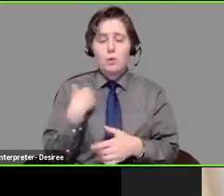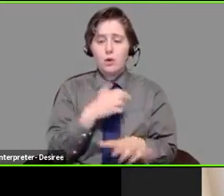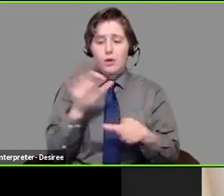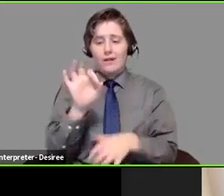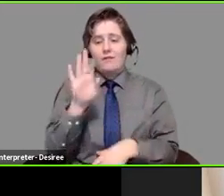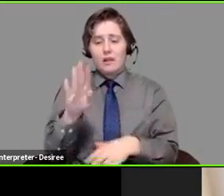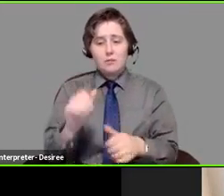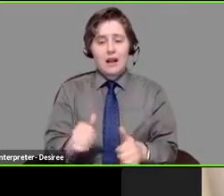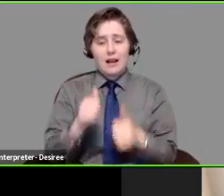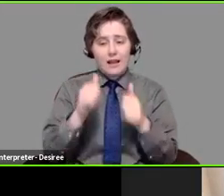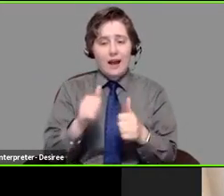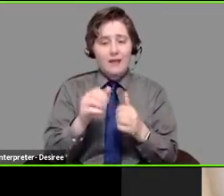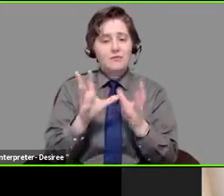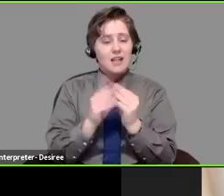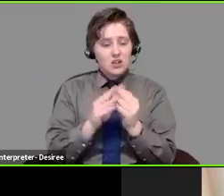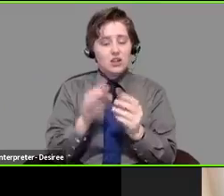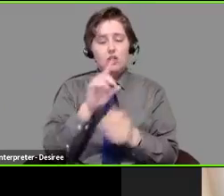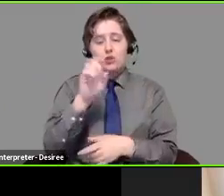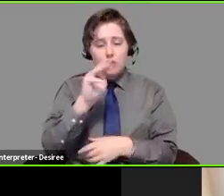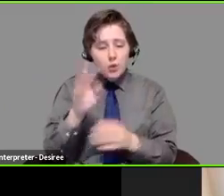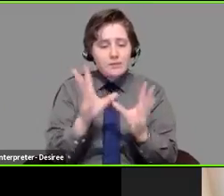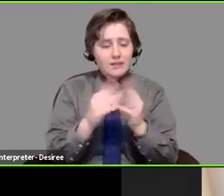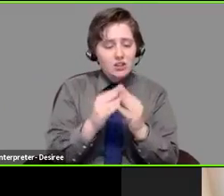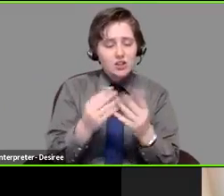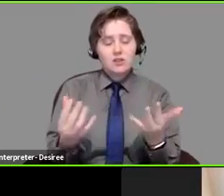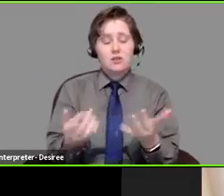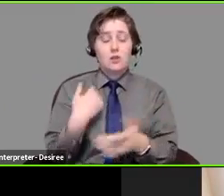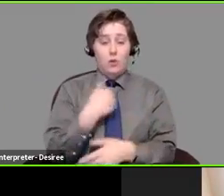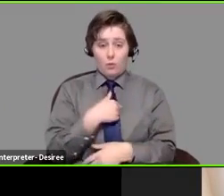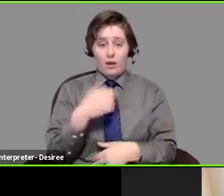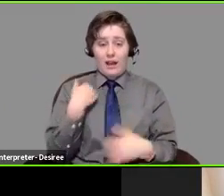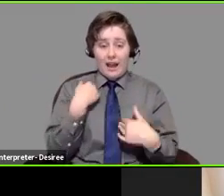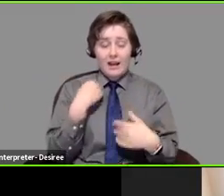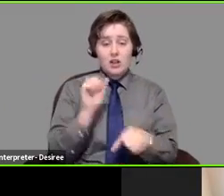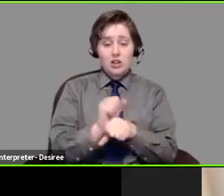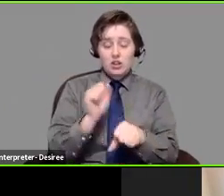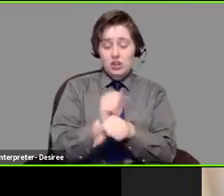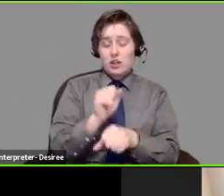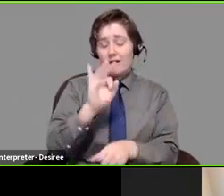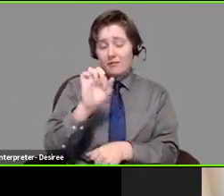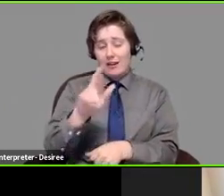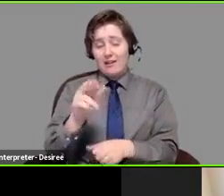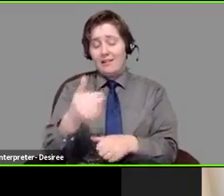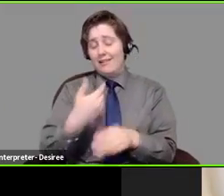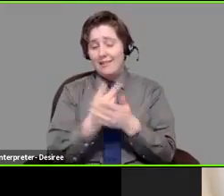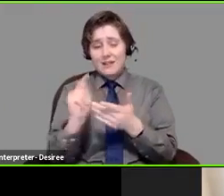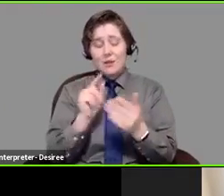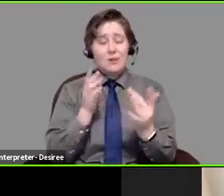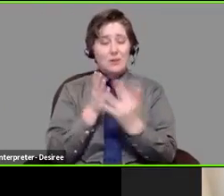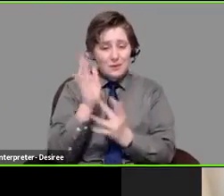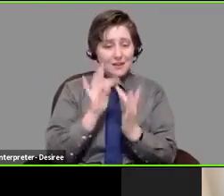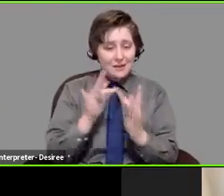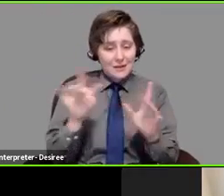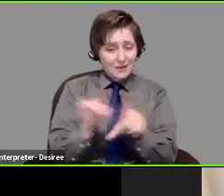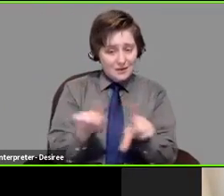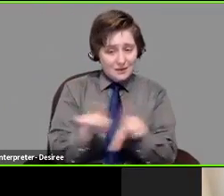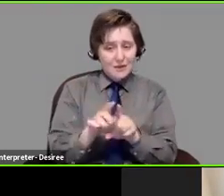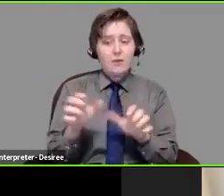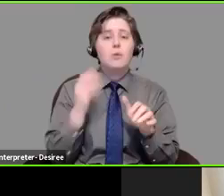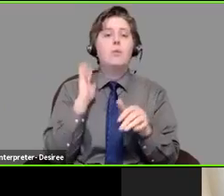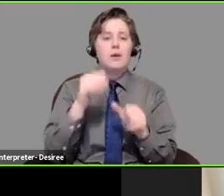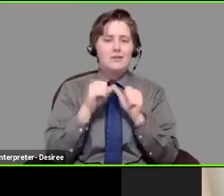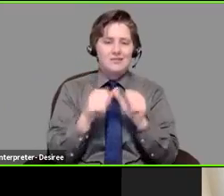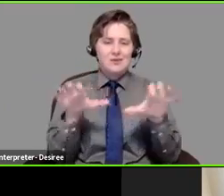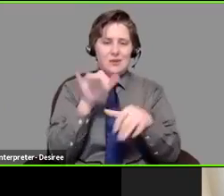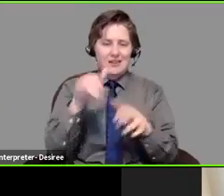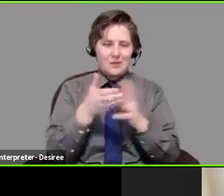Live sessions and Zoom sessions, and we even had a virtual job fair last week, and we will continue doing that throughout these